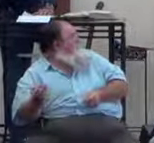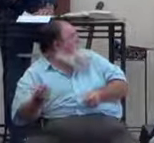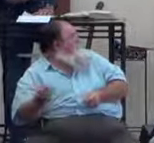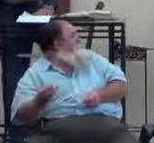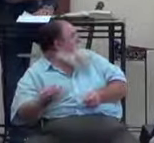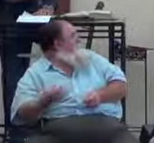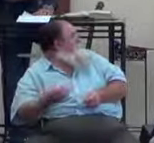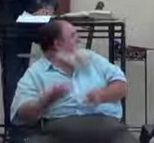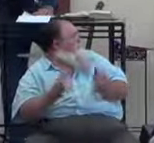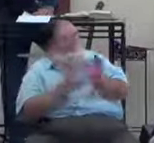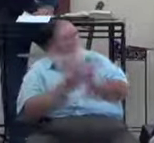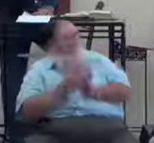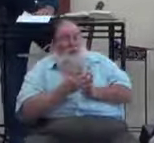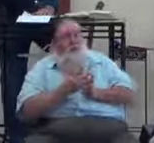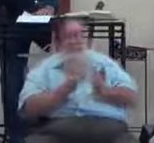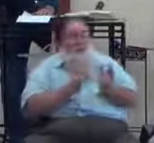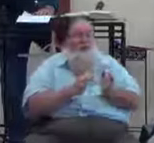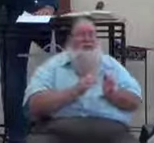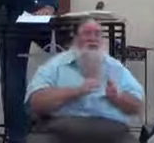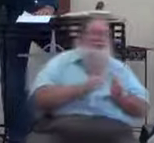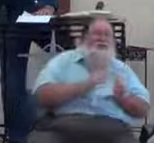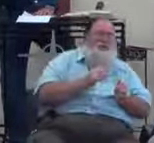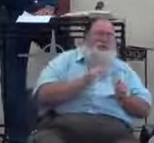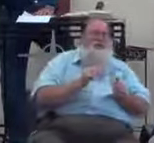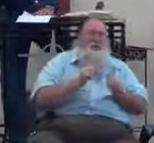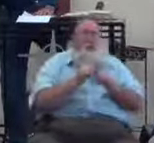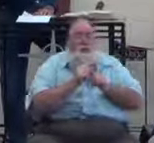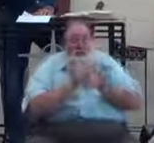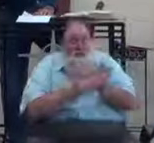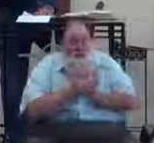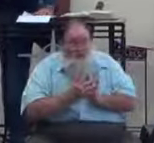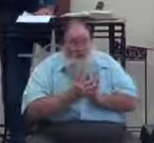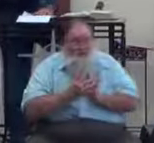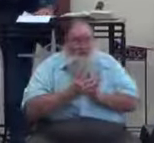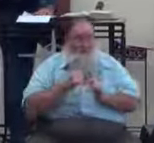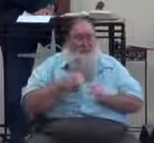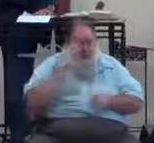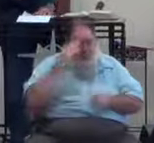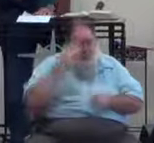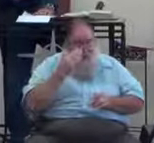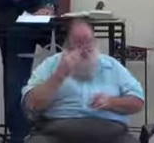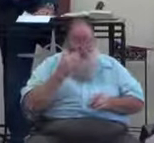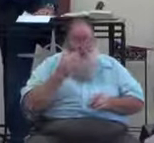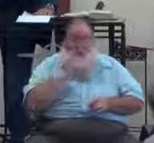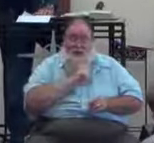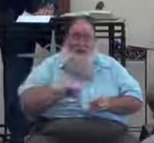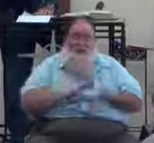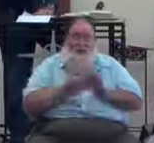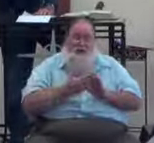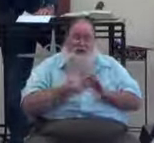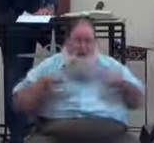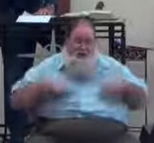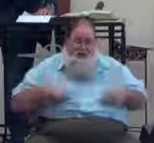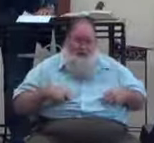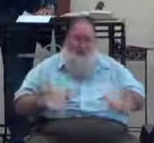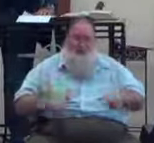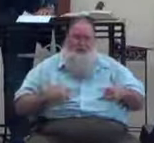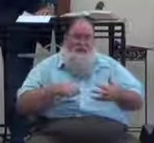The word is Jesus. We know the word became flesh and dwelt among us in John. So